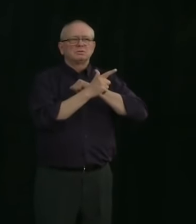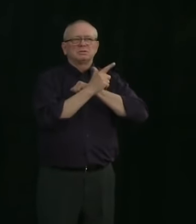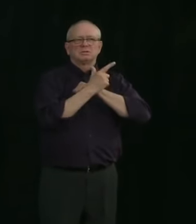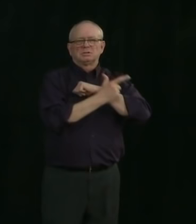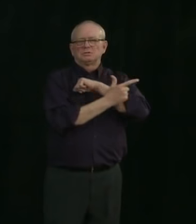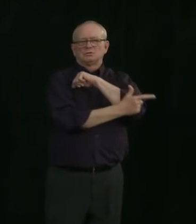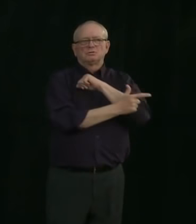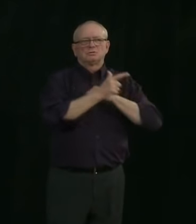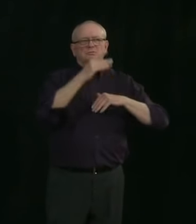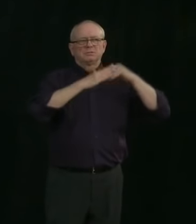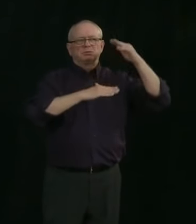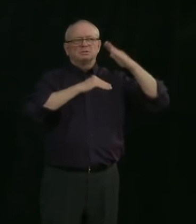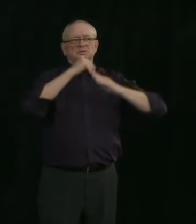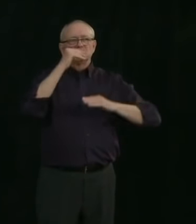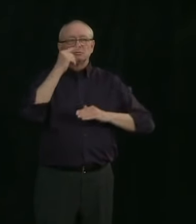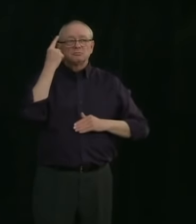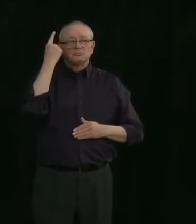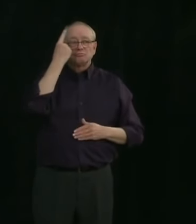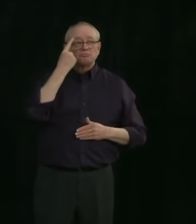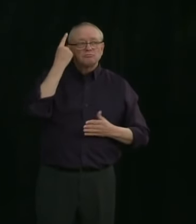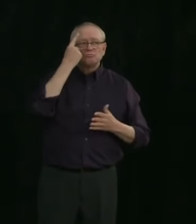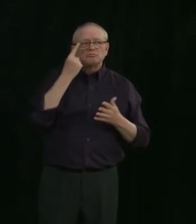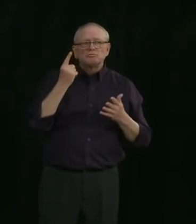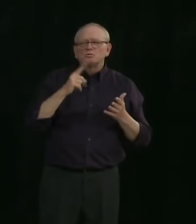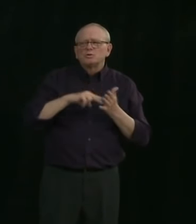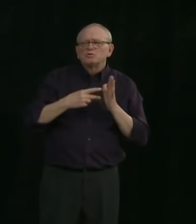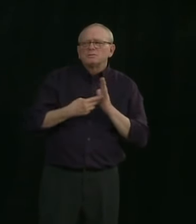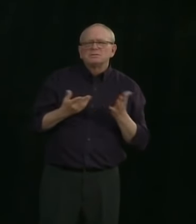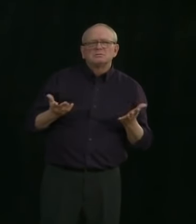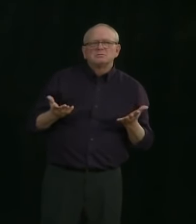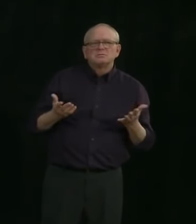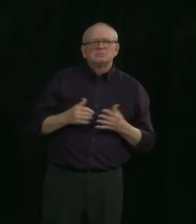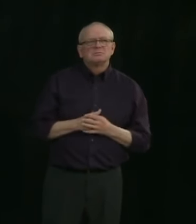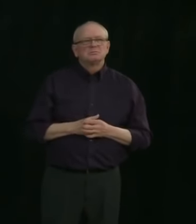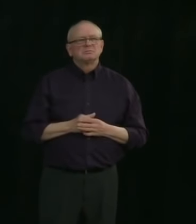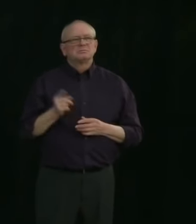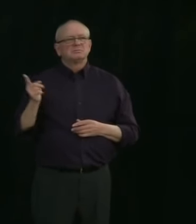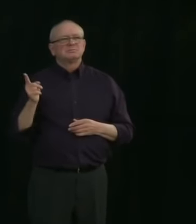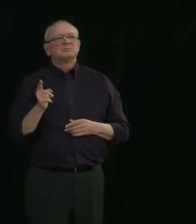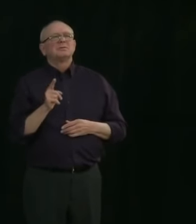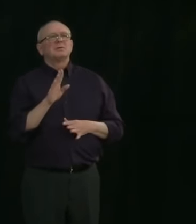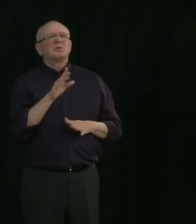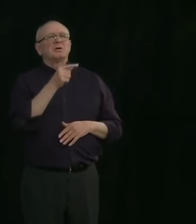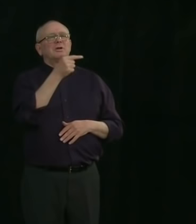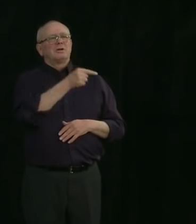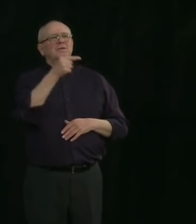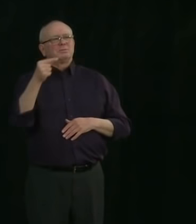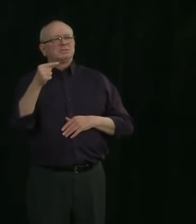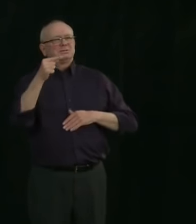the legislature I would define as an essential service with respect to the ability to